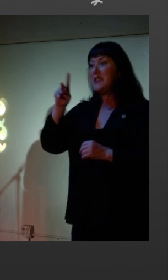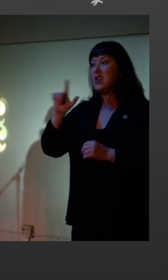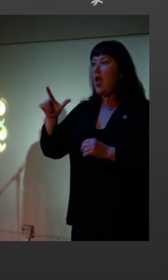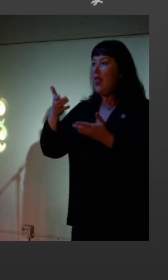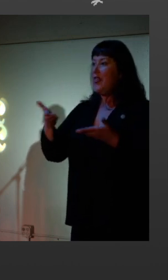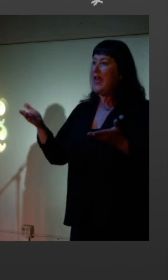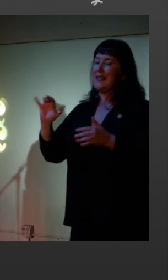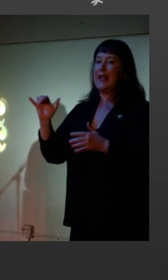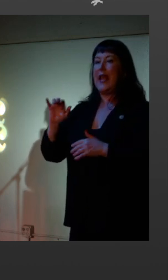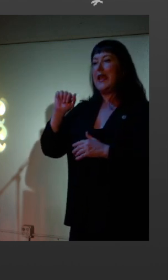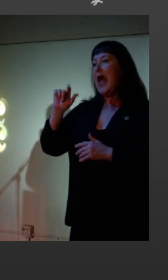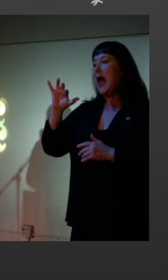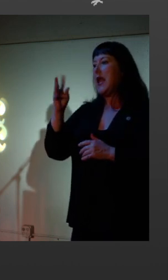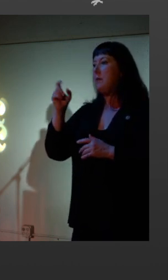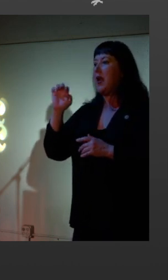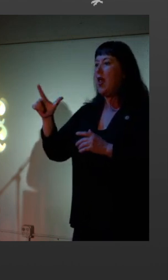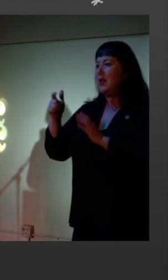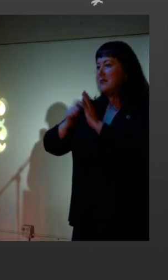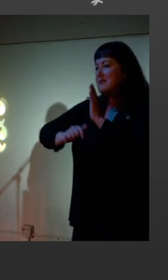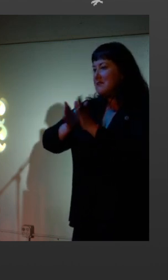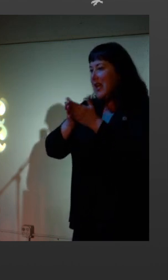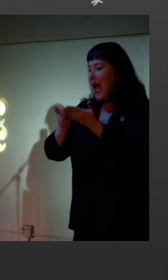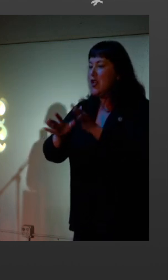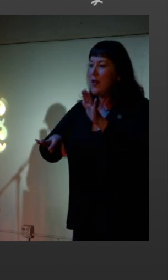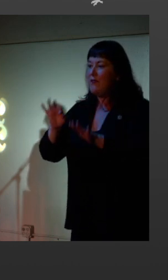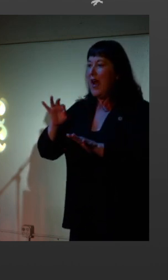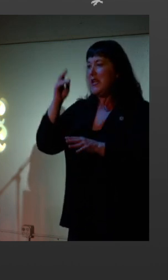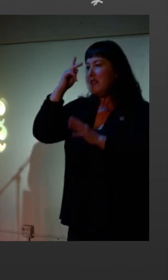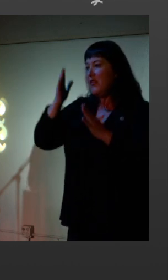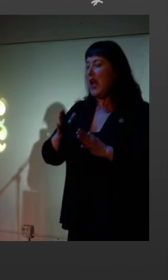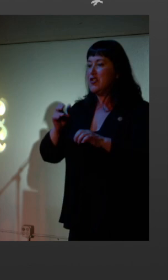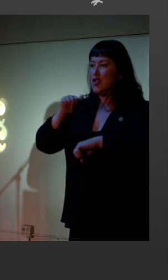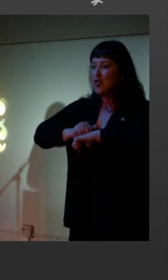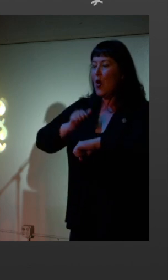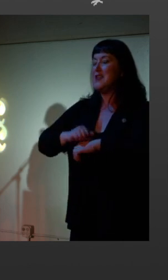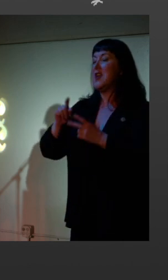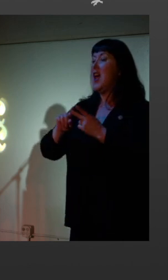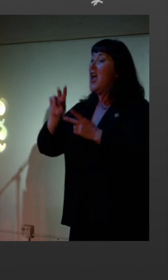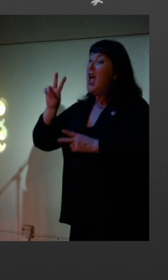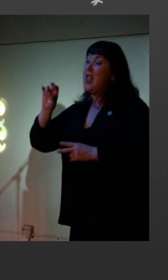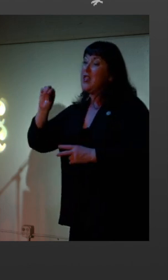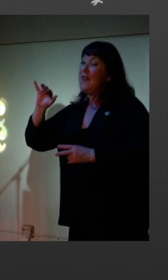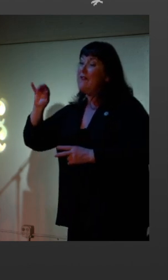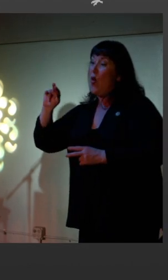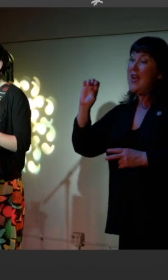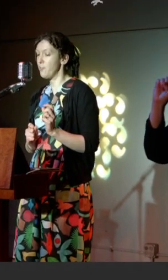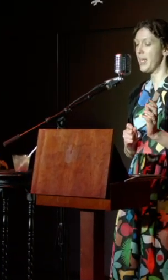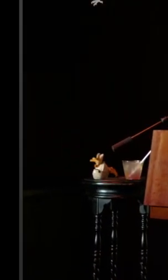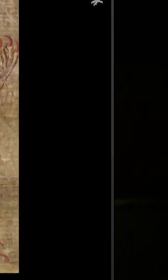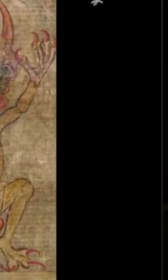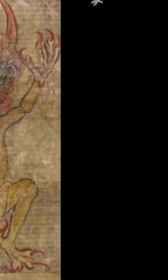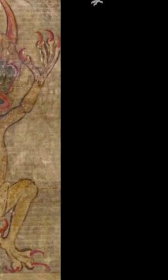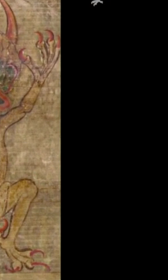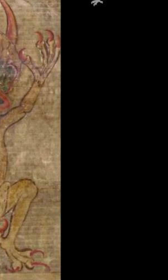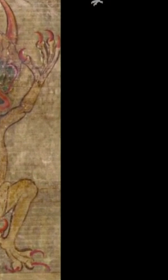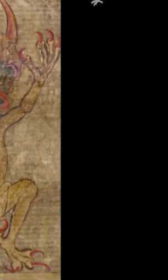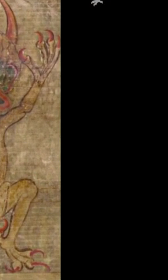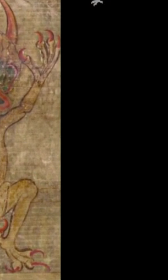like alchemical guides to finding the Philosopher's Stone, the Voynich manuscript illustrated with curious drawings of